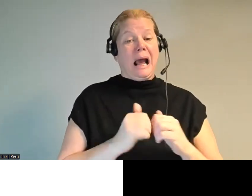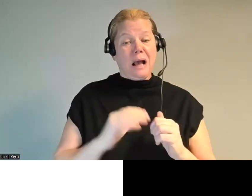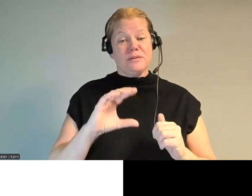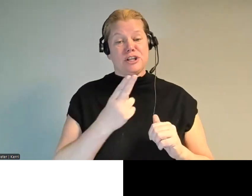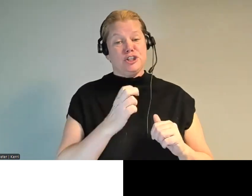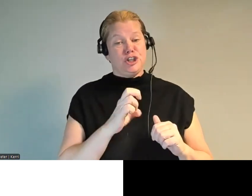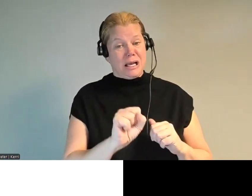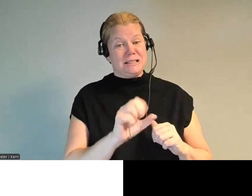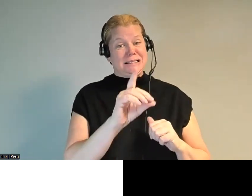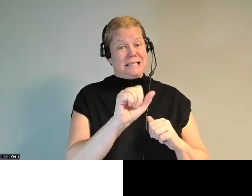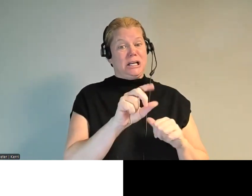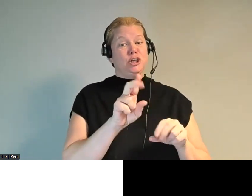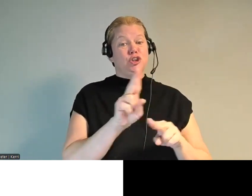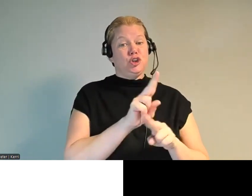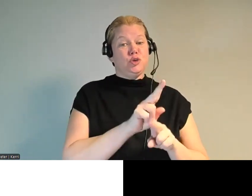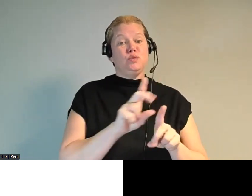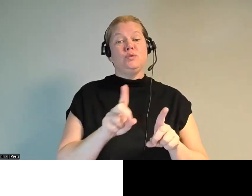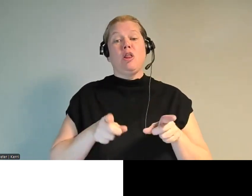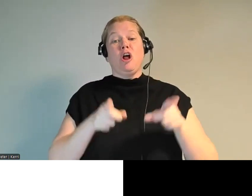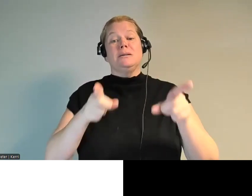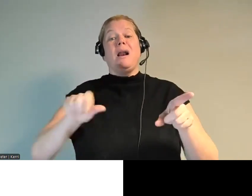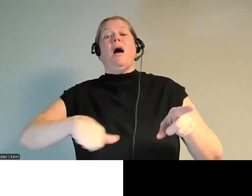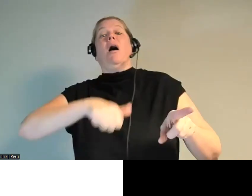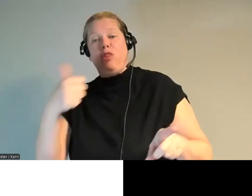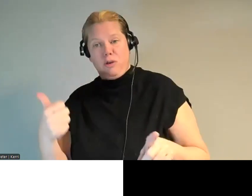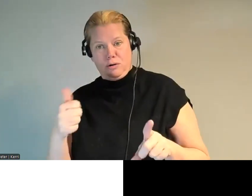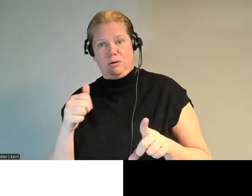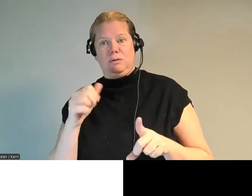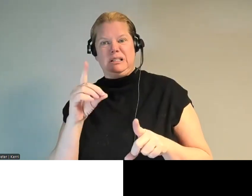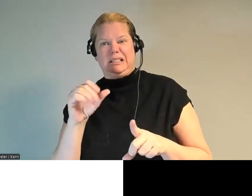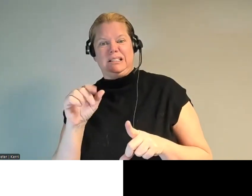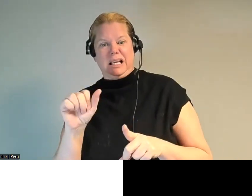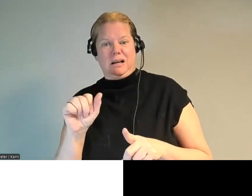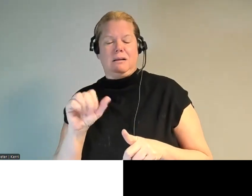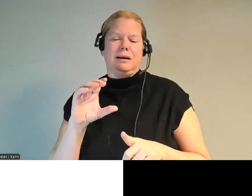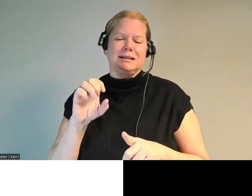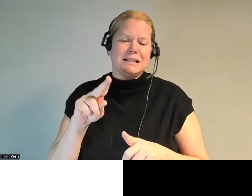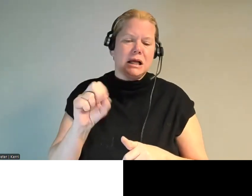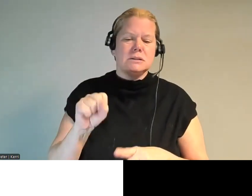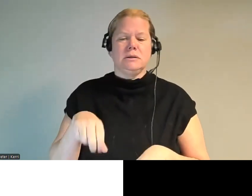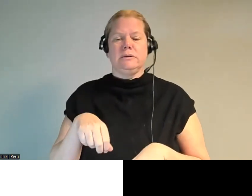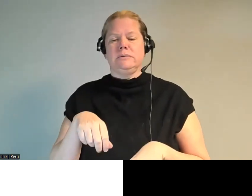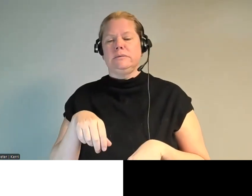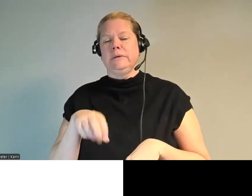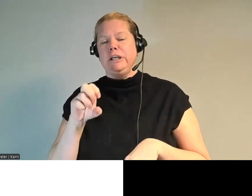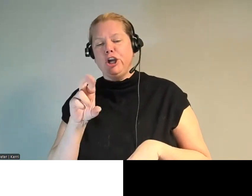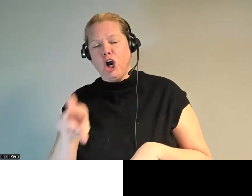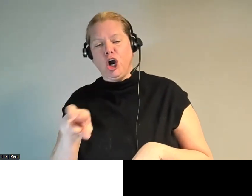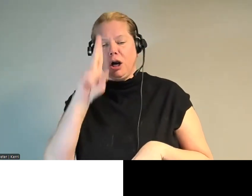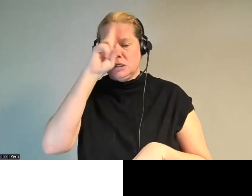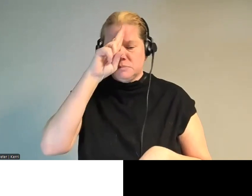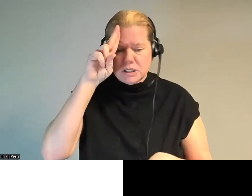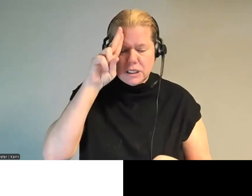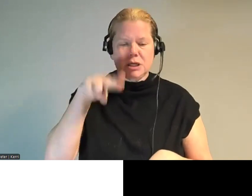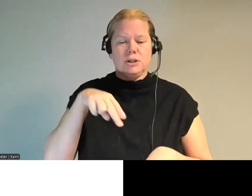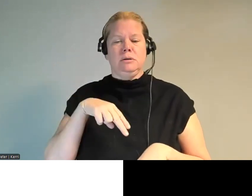used alongside other quantitative data like census data and other data sources, hospitalization ER data, and qualitative data to